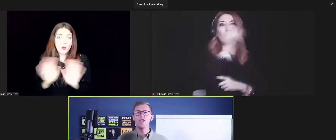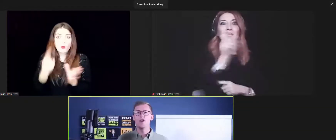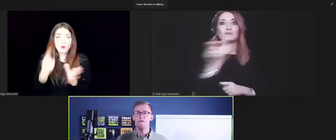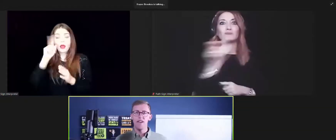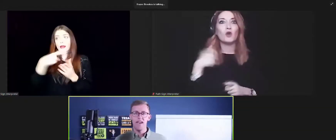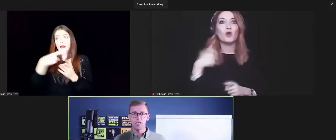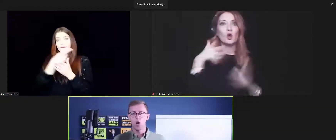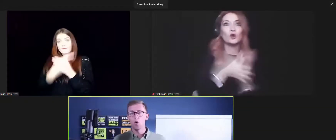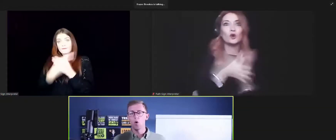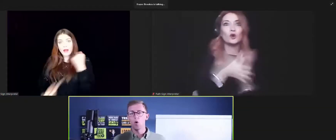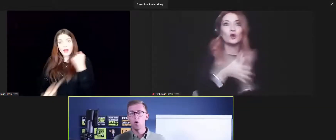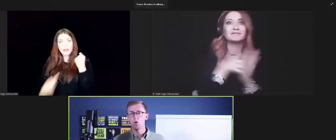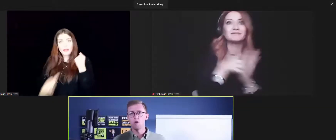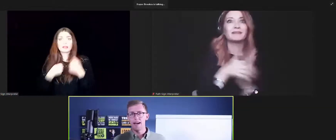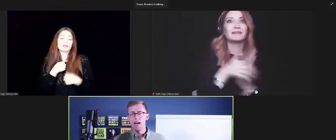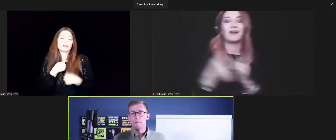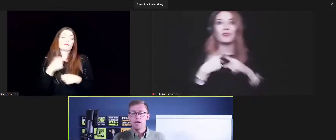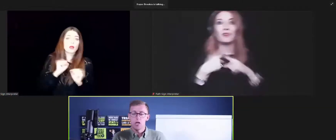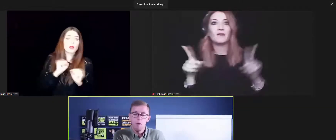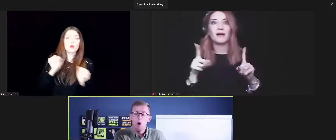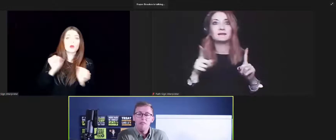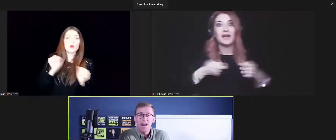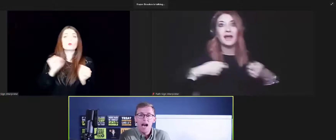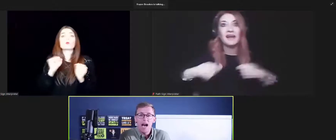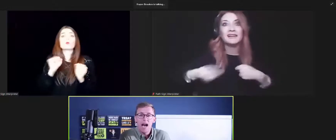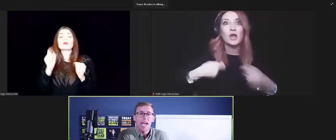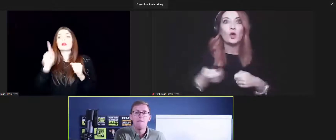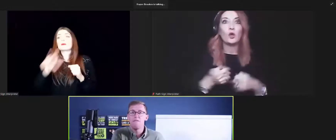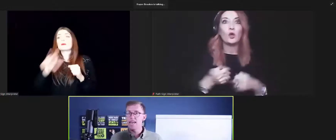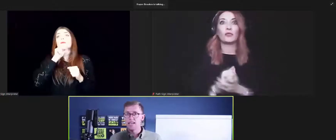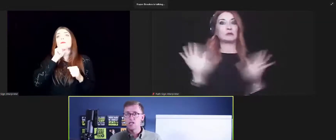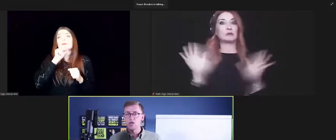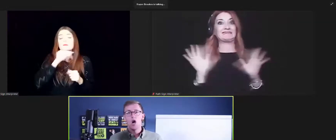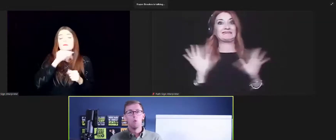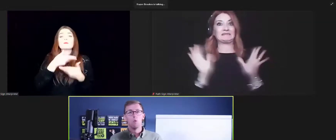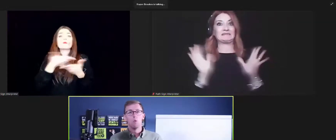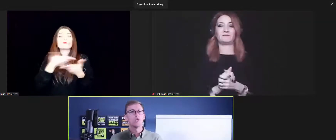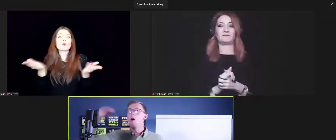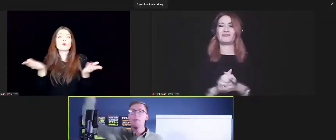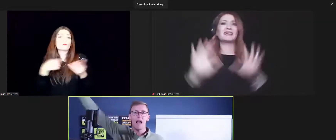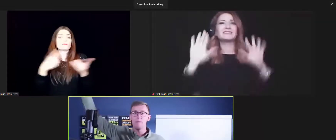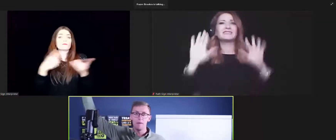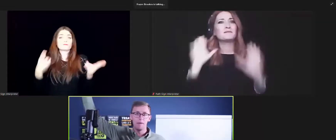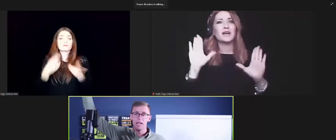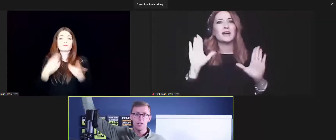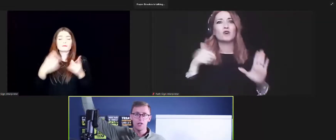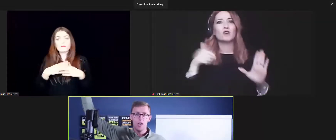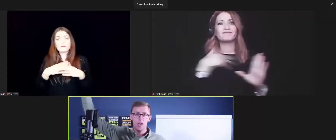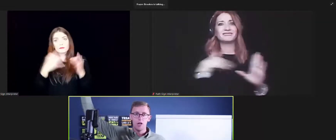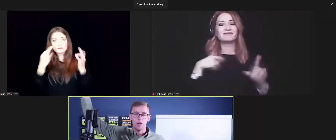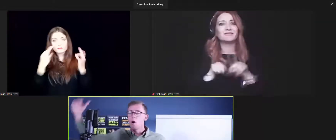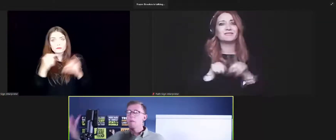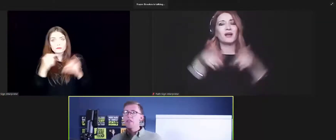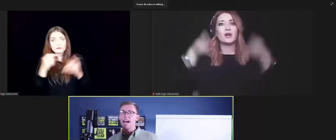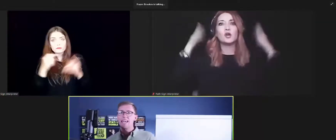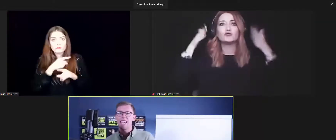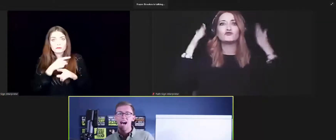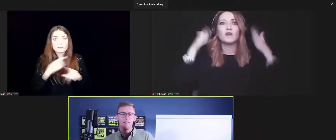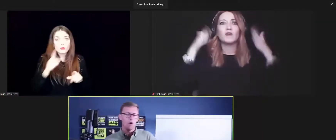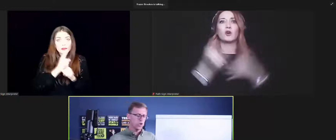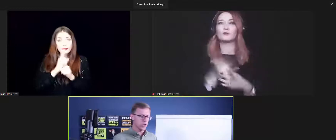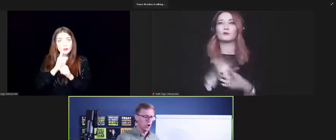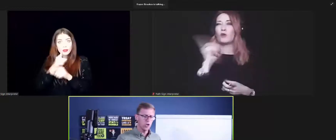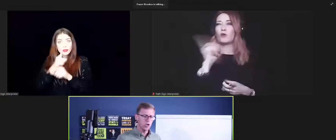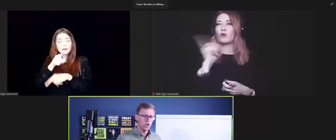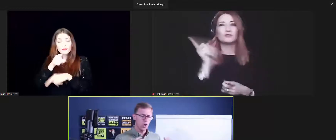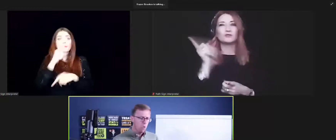your fears hold you back, because the moment that I became fearless was the moment that I became limitless. The moment that I kind of